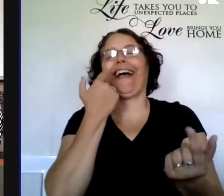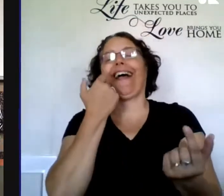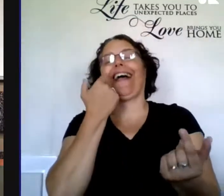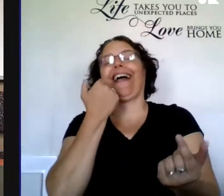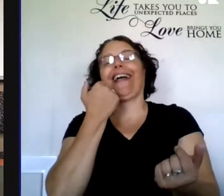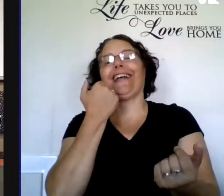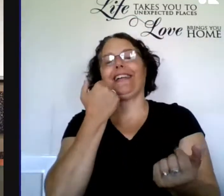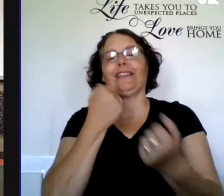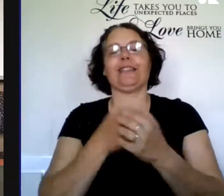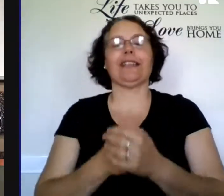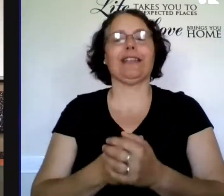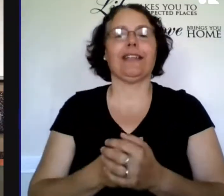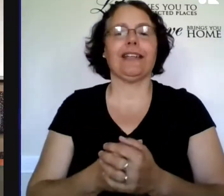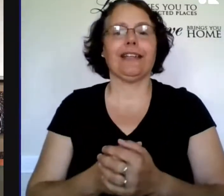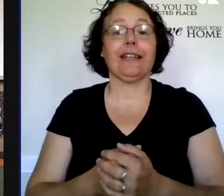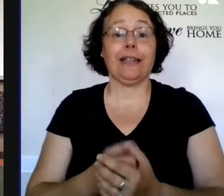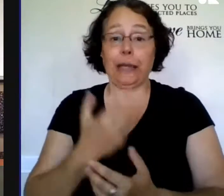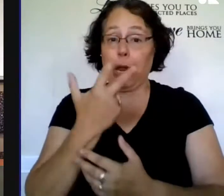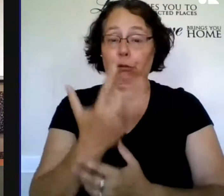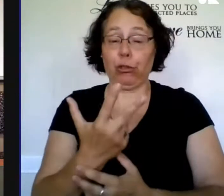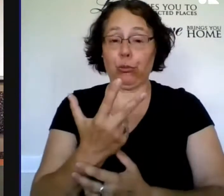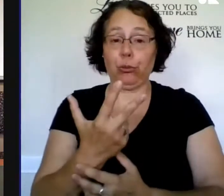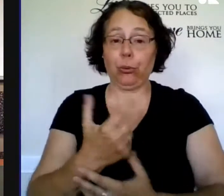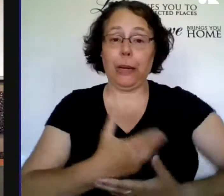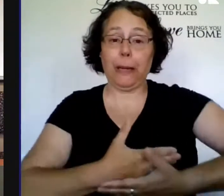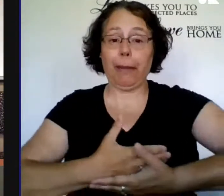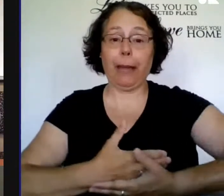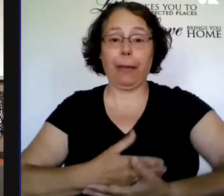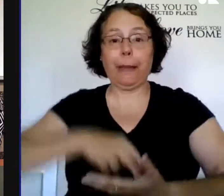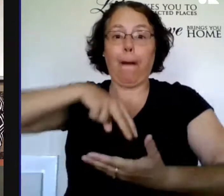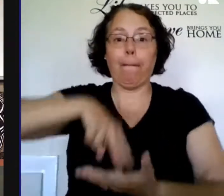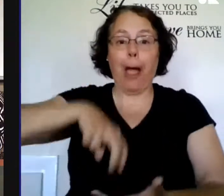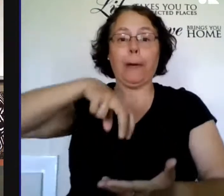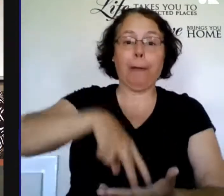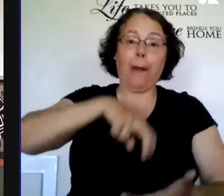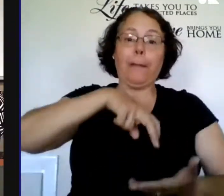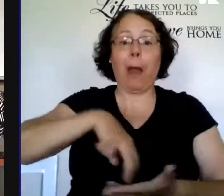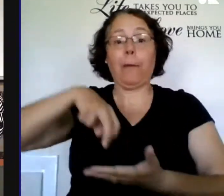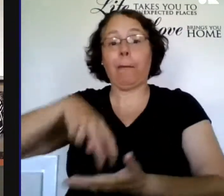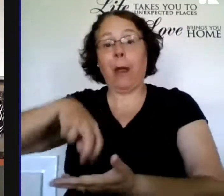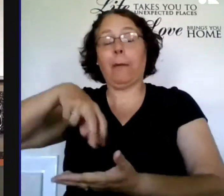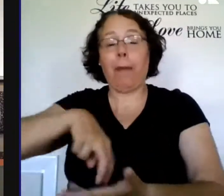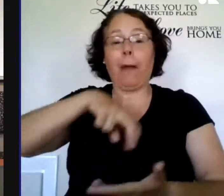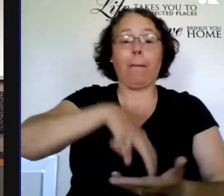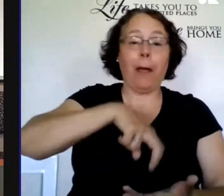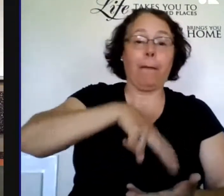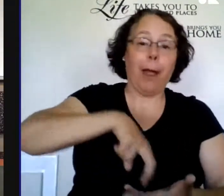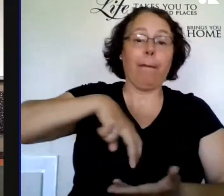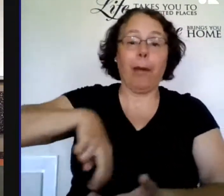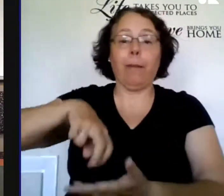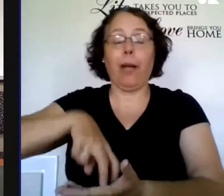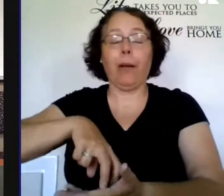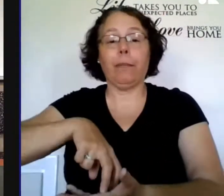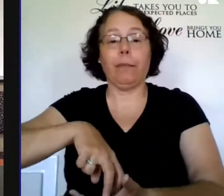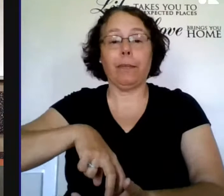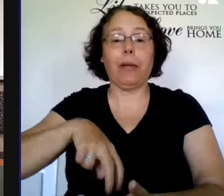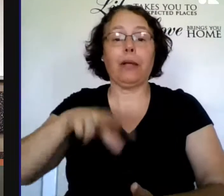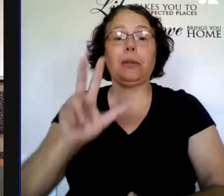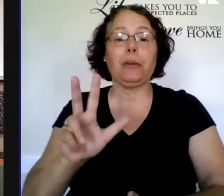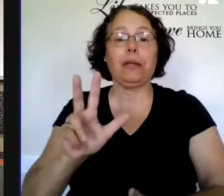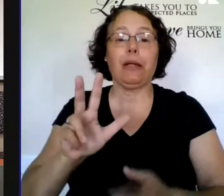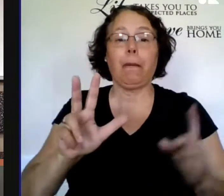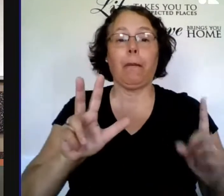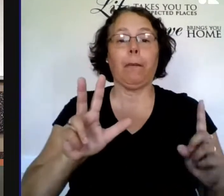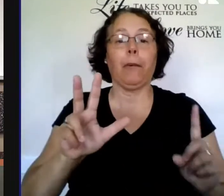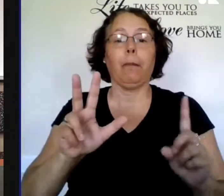And 3 bouncy babies jump and hop. Along comes another